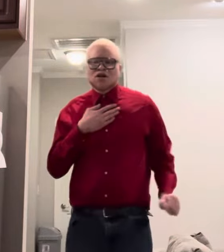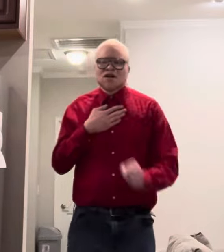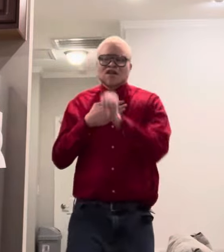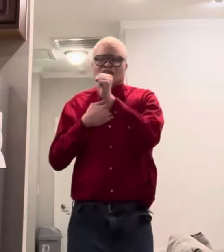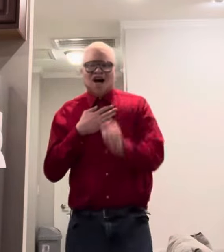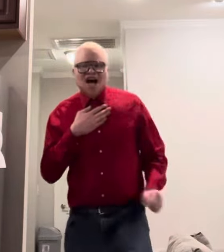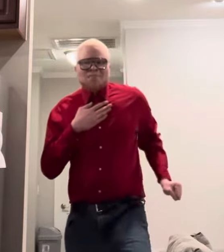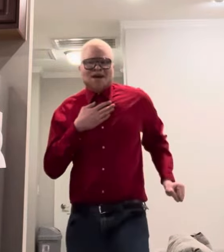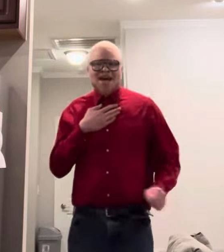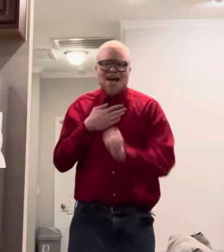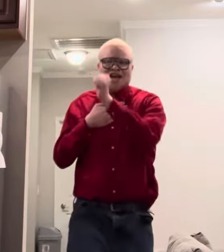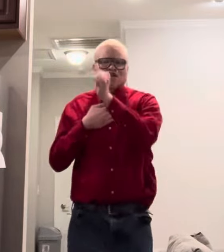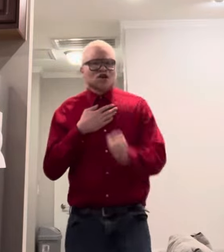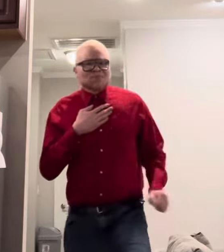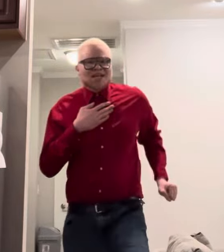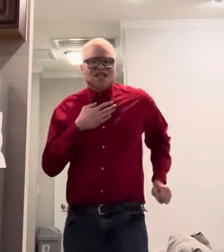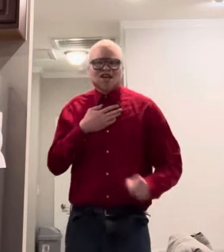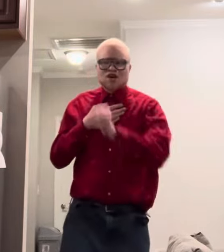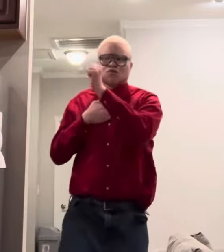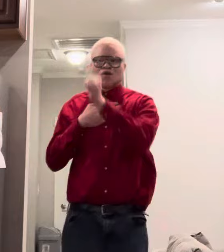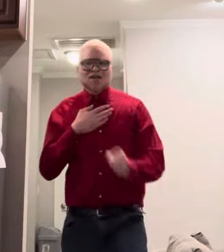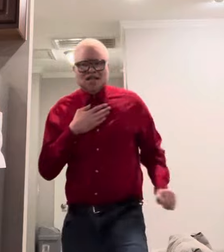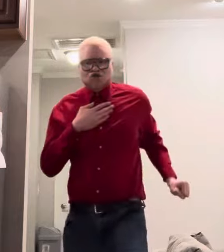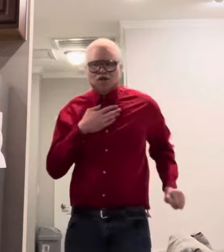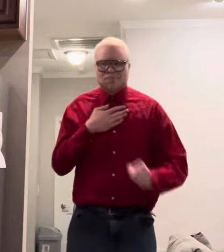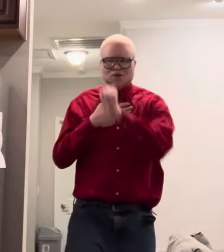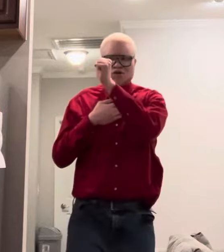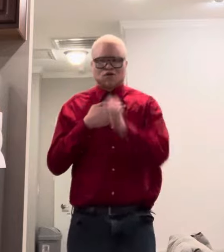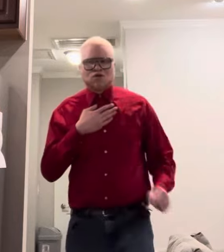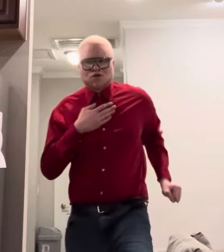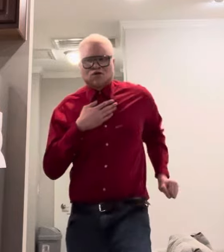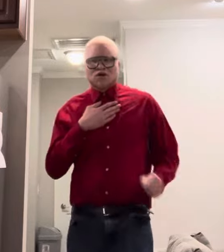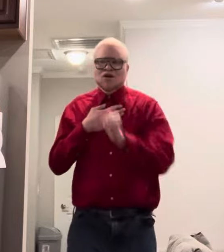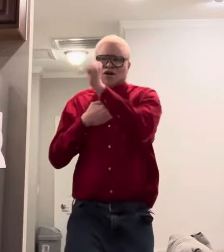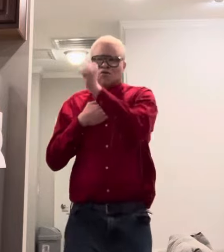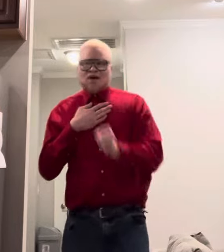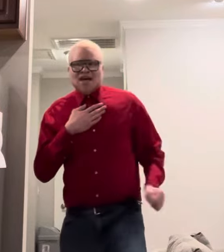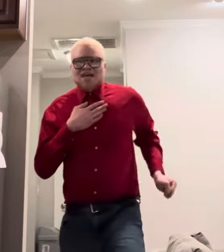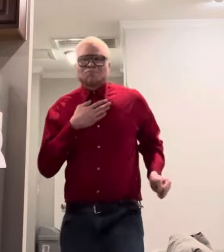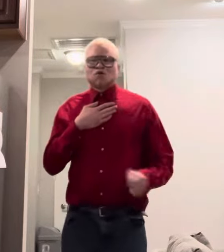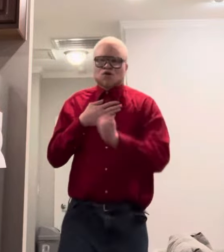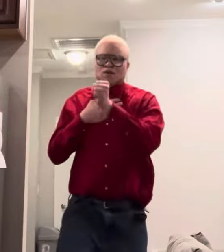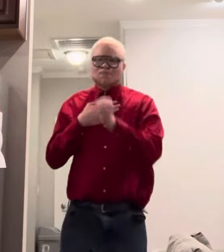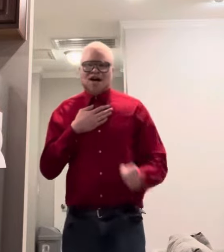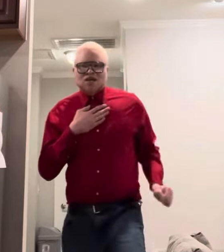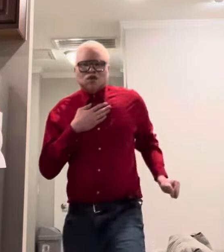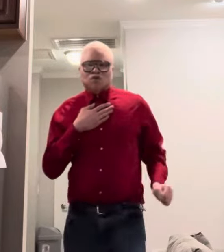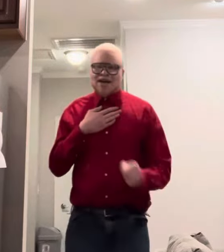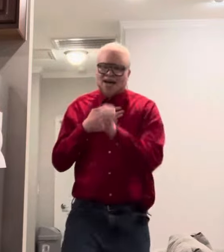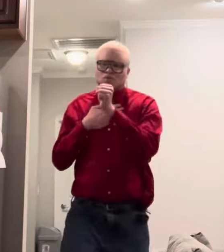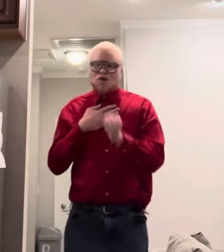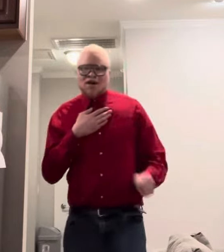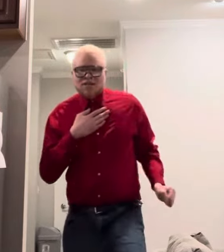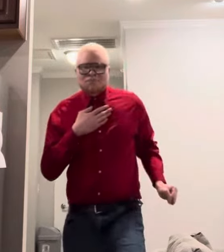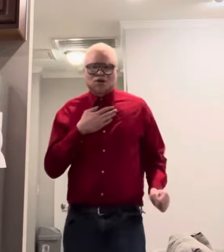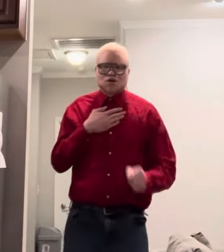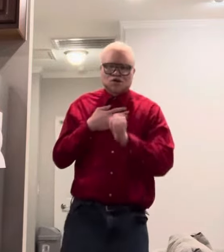Thy banners may tyranny tremble, when born by the red, white, and blue.